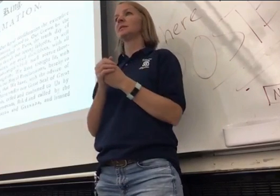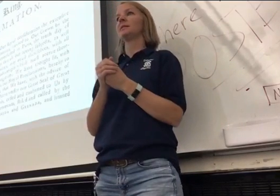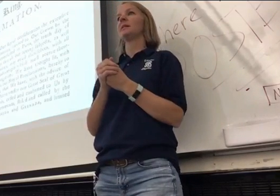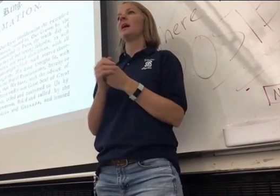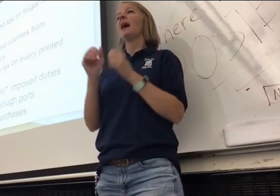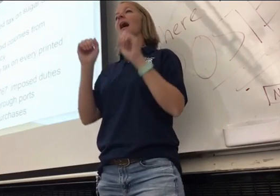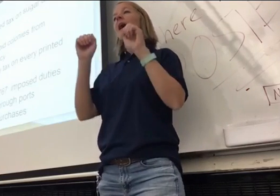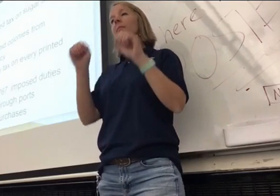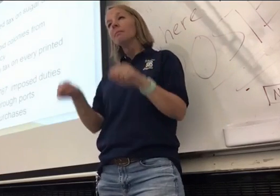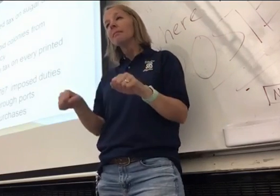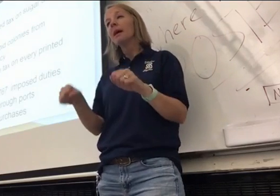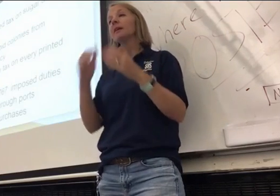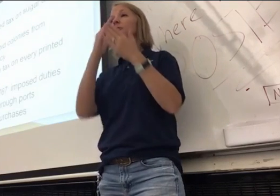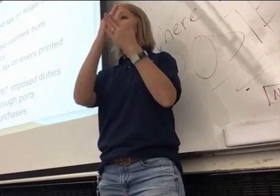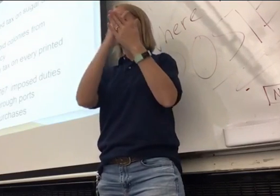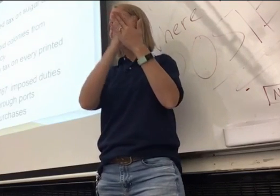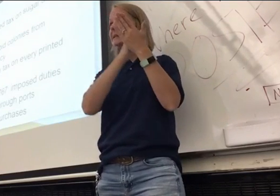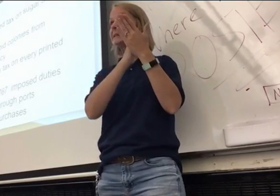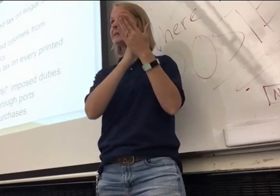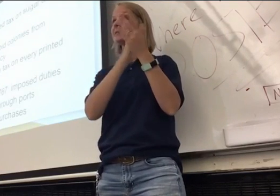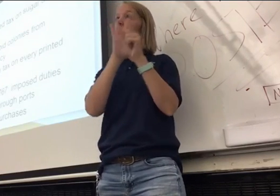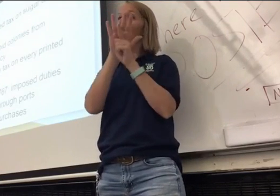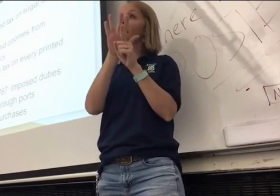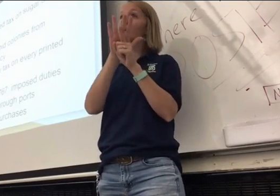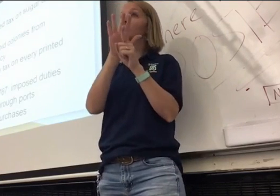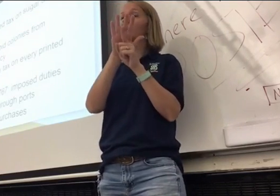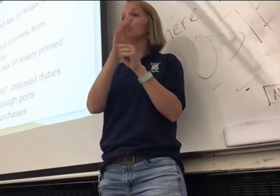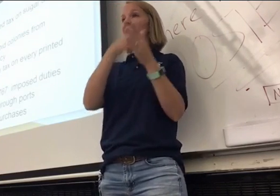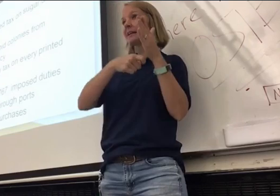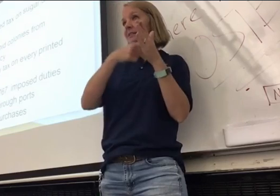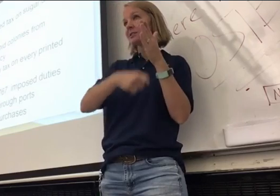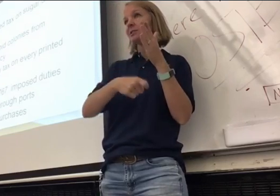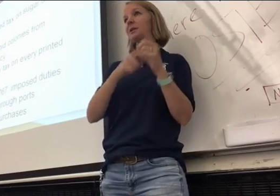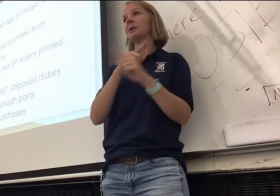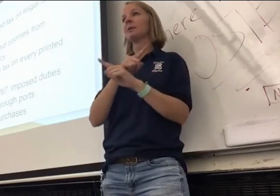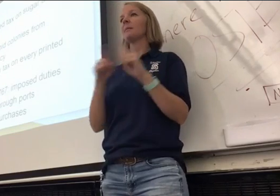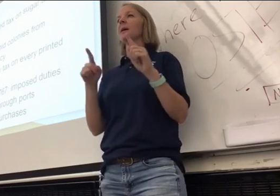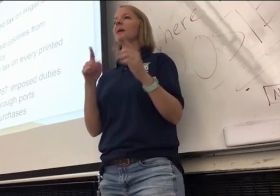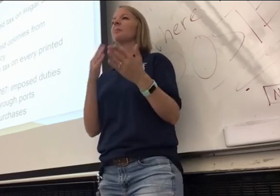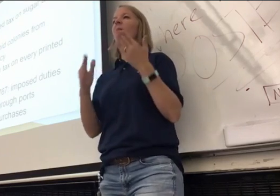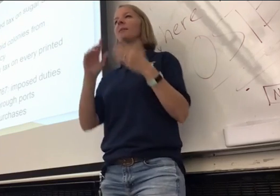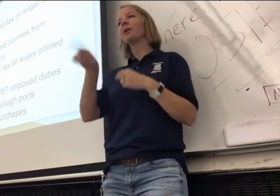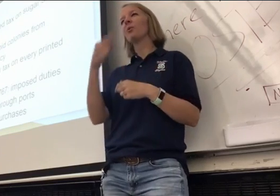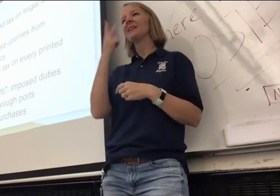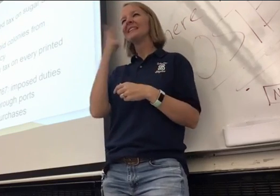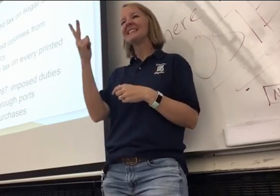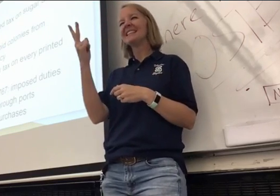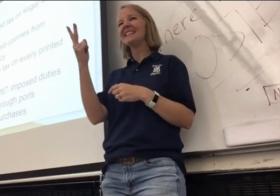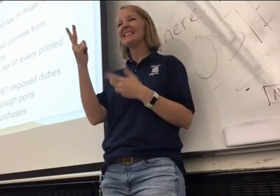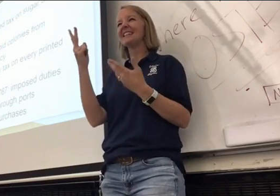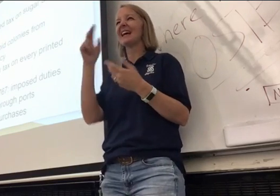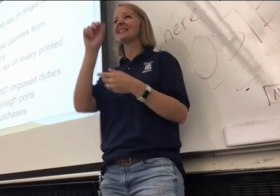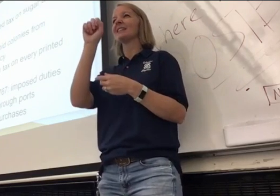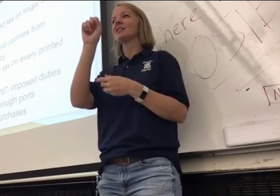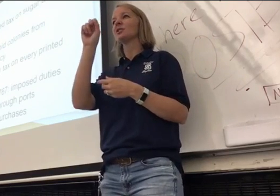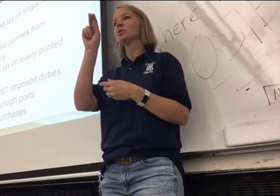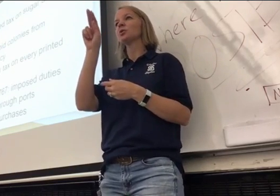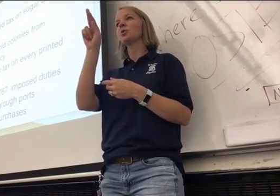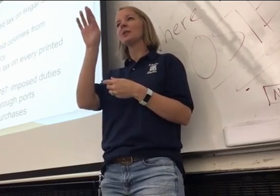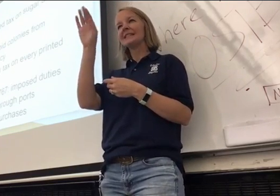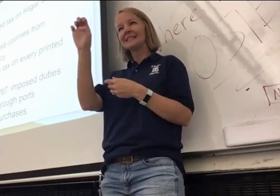of some popular taxation. You probably are only going to see these as sourcings, and you're not going